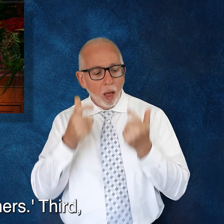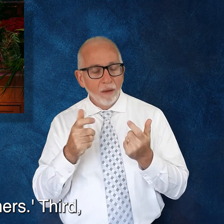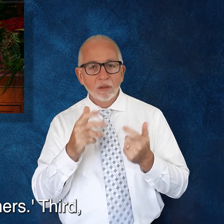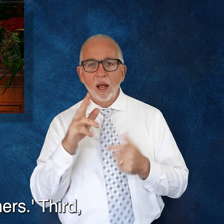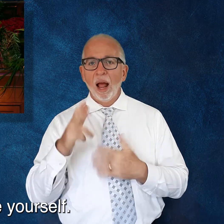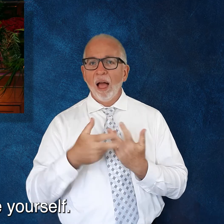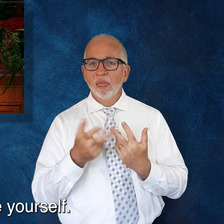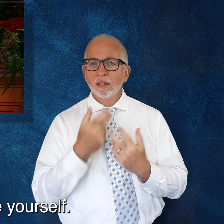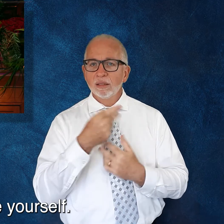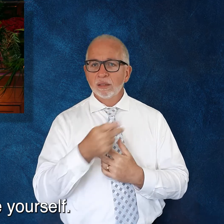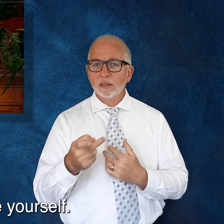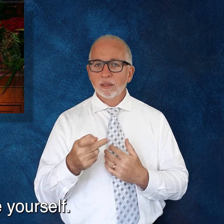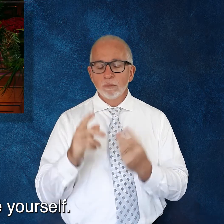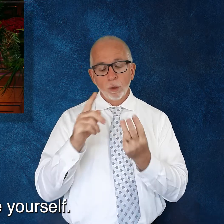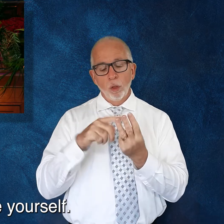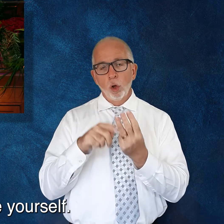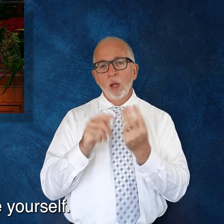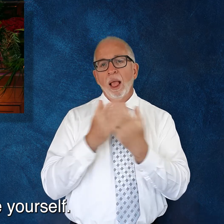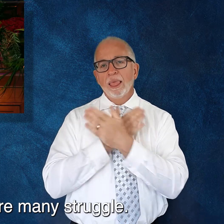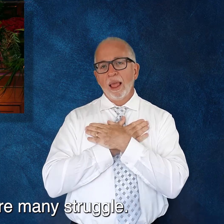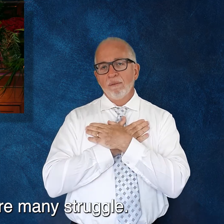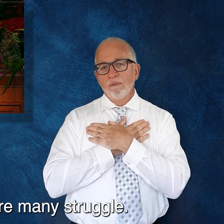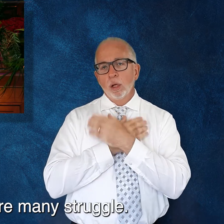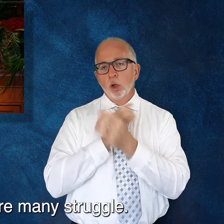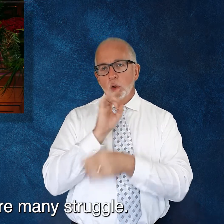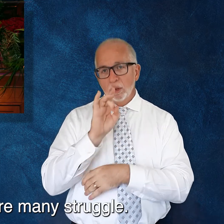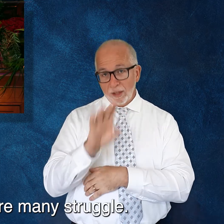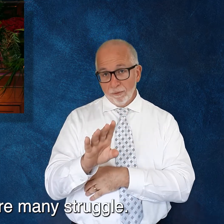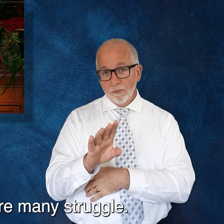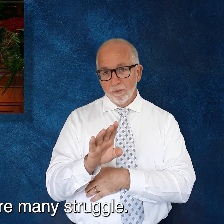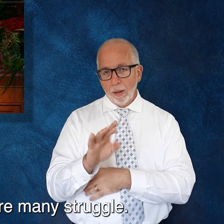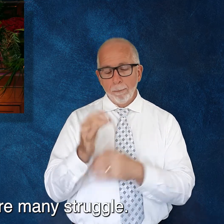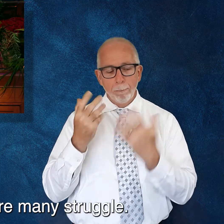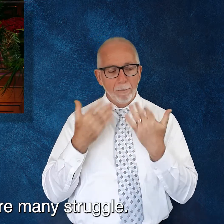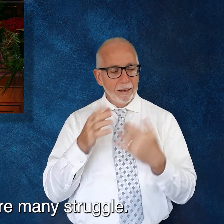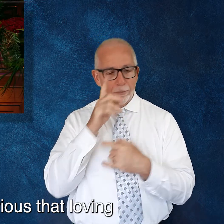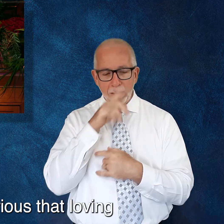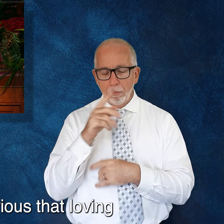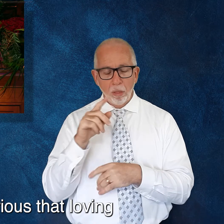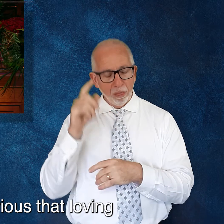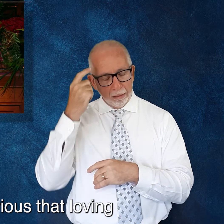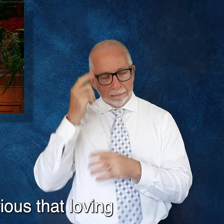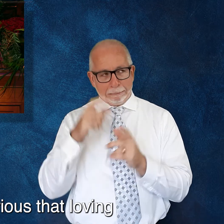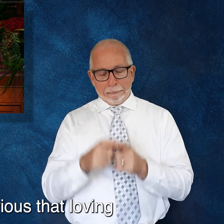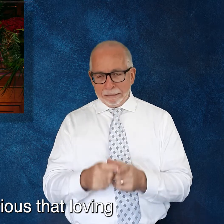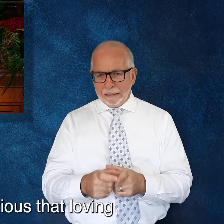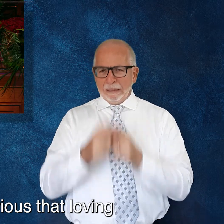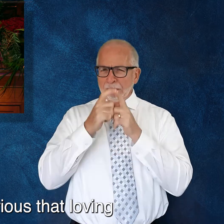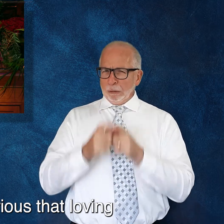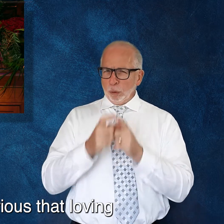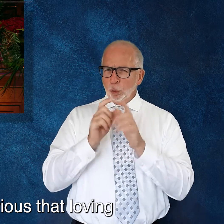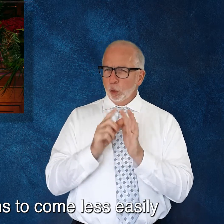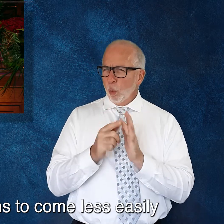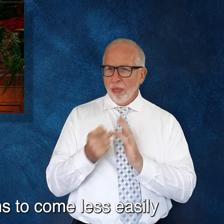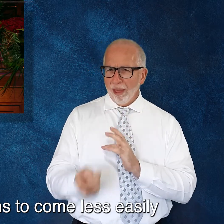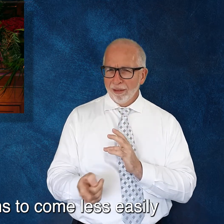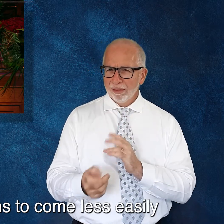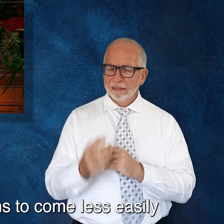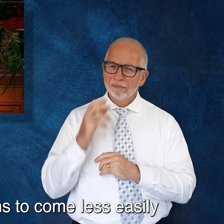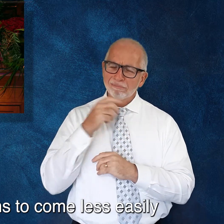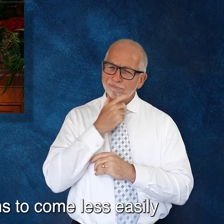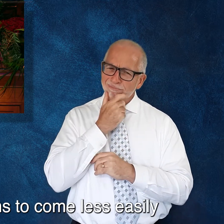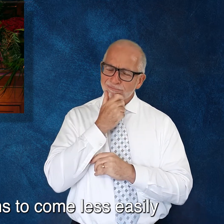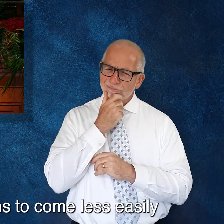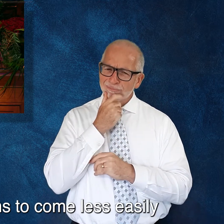Third, love yourself. This is where many struggle. Isn't it curious that loving ourselves